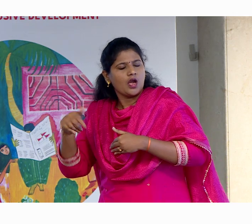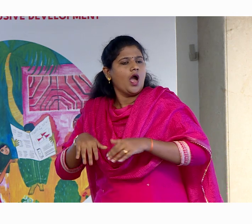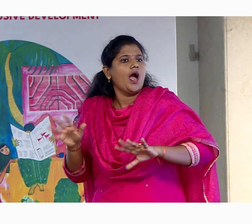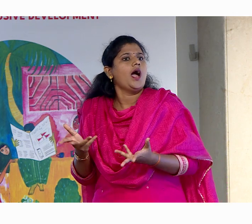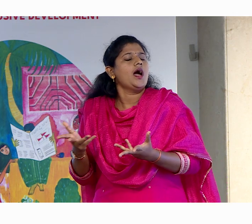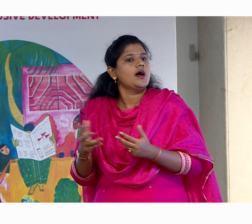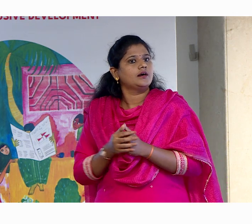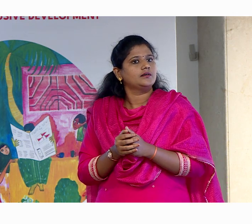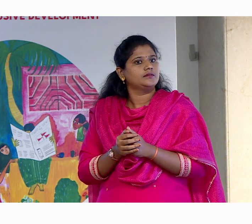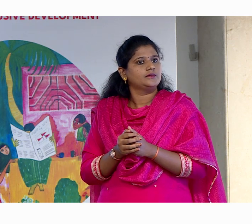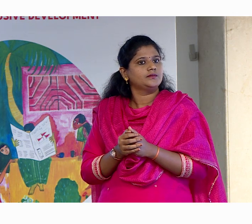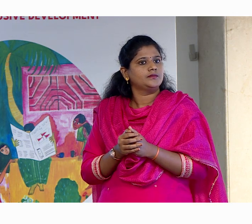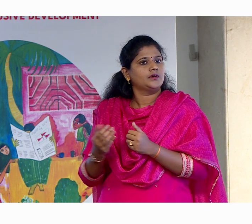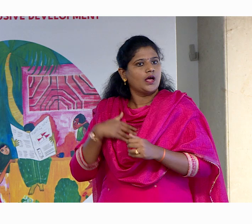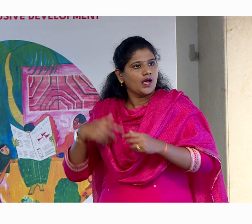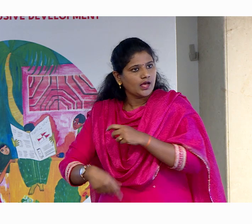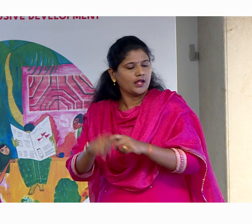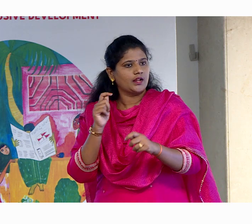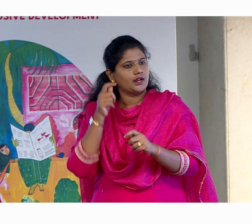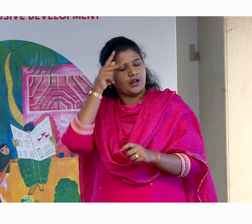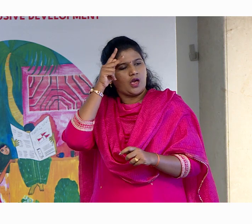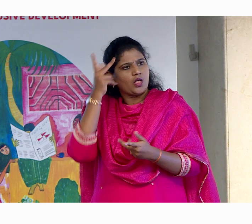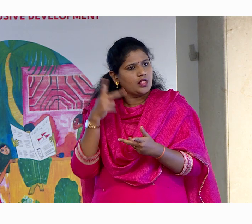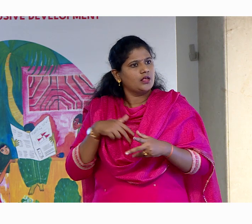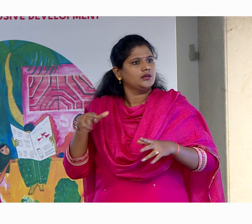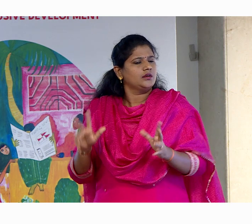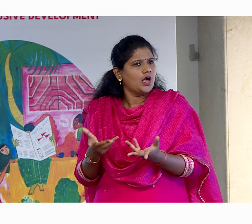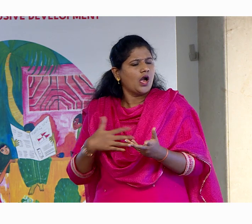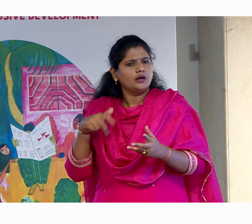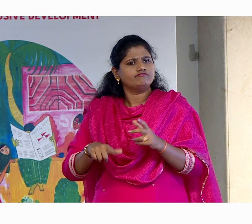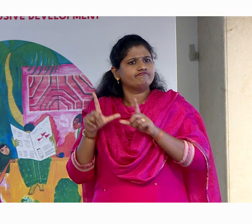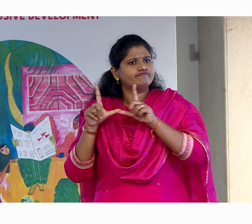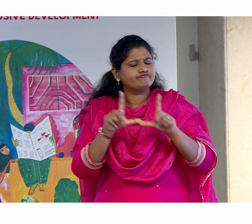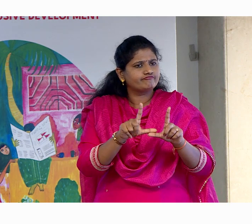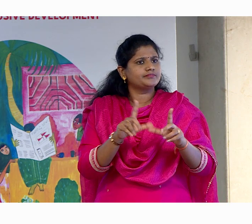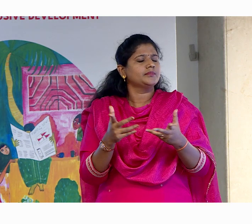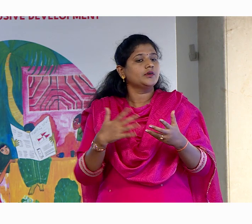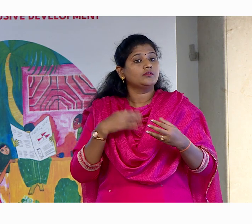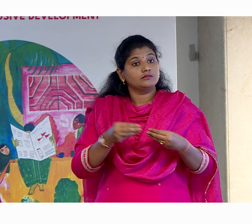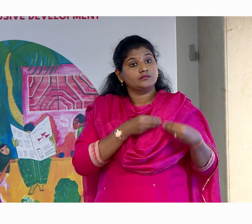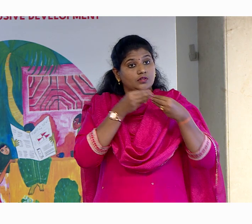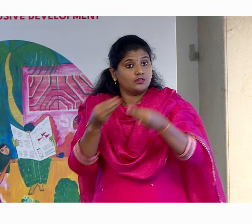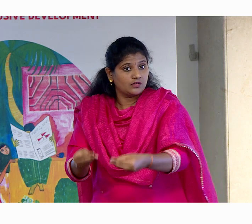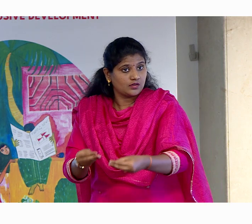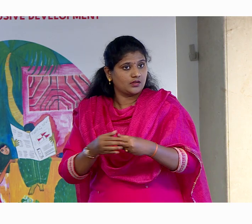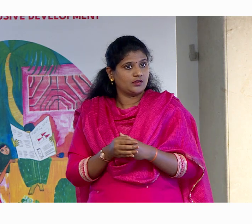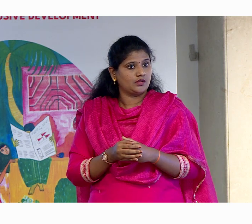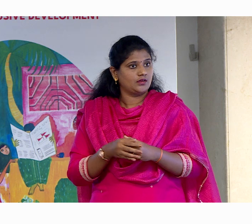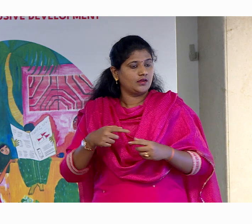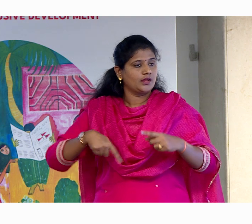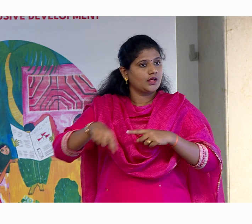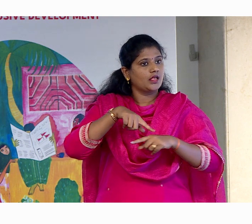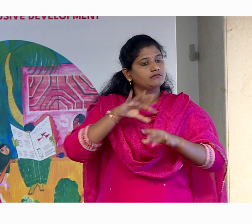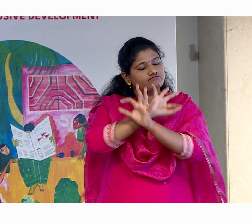it, and what knowledge they also need. So how does the evidence that you might be presenting to them fit with what they